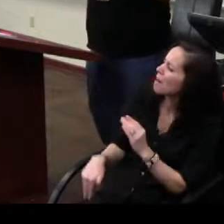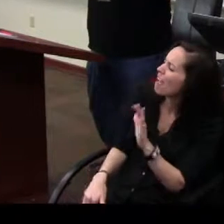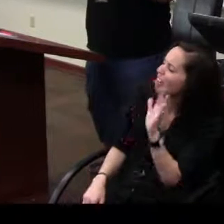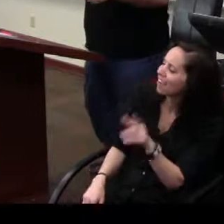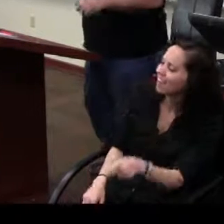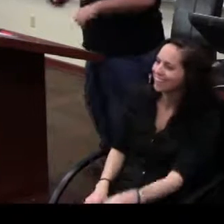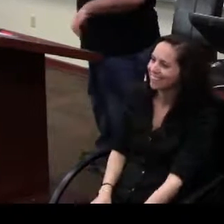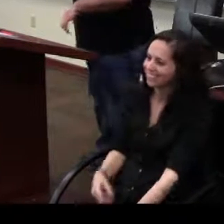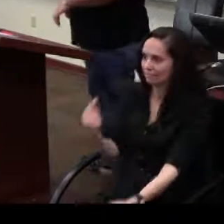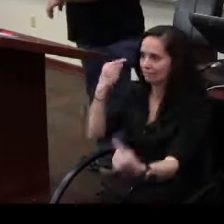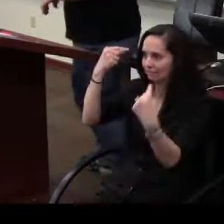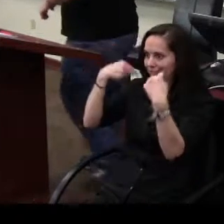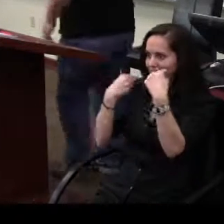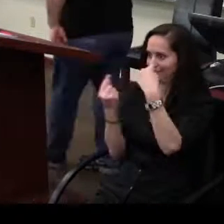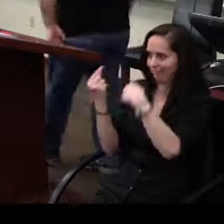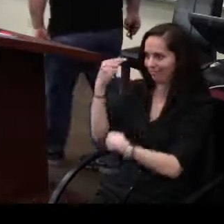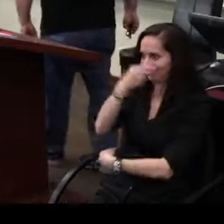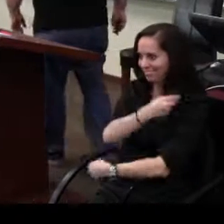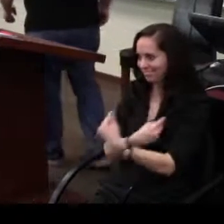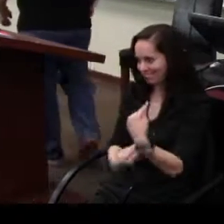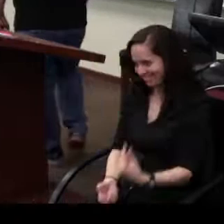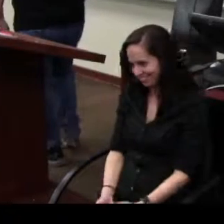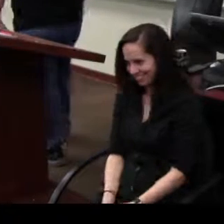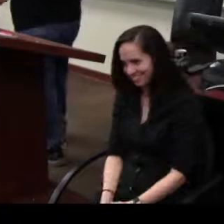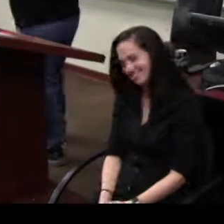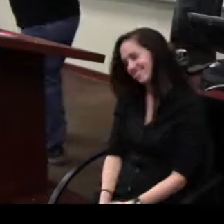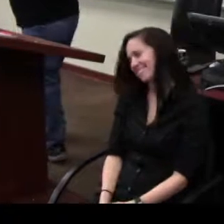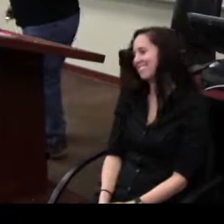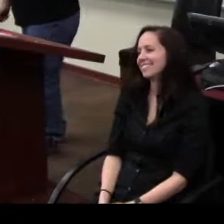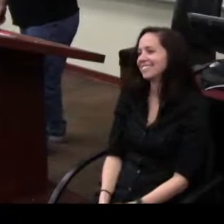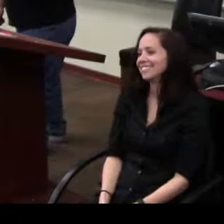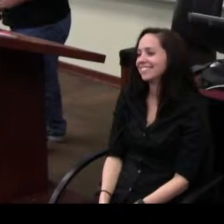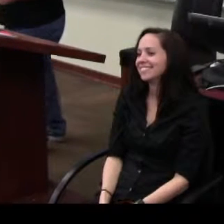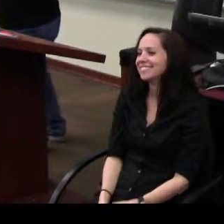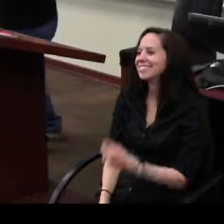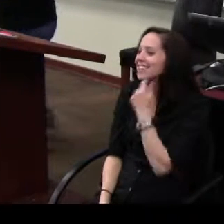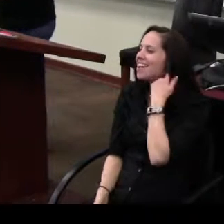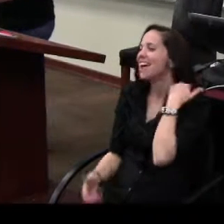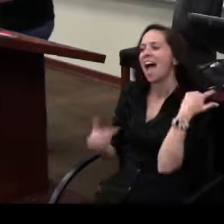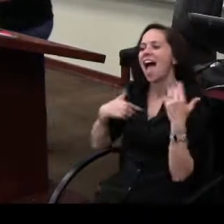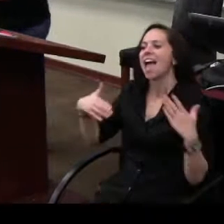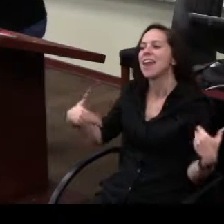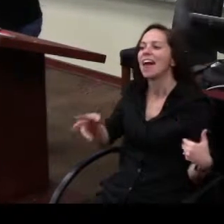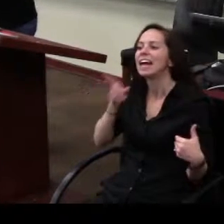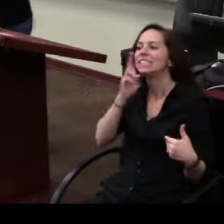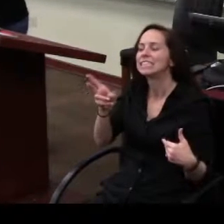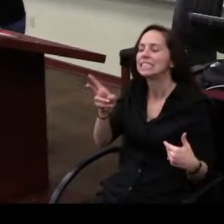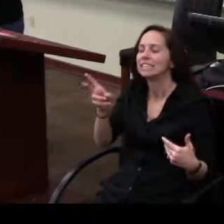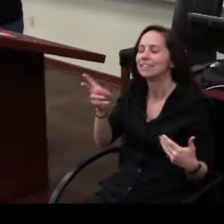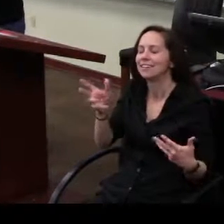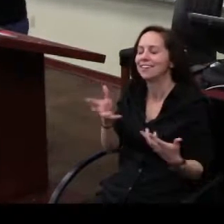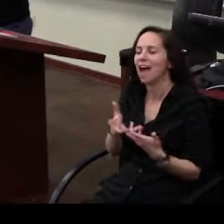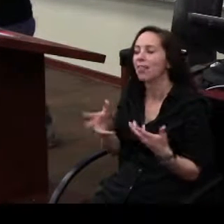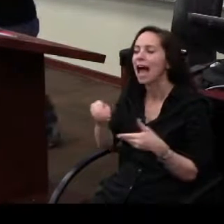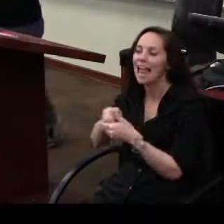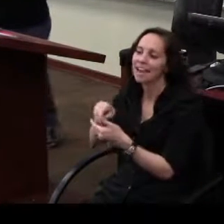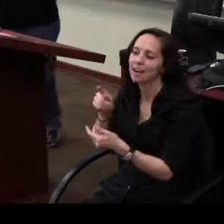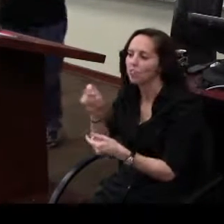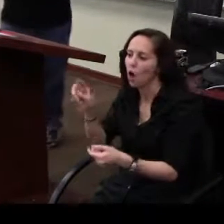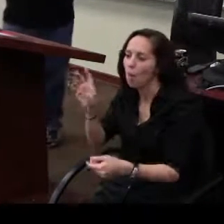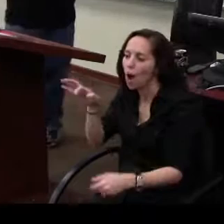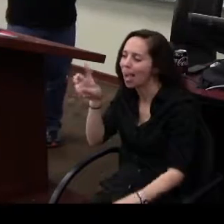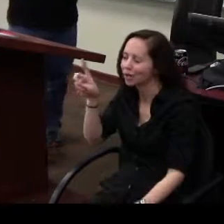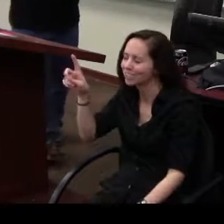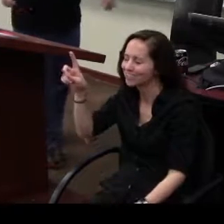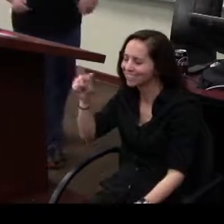Yeah, right. A lot of finger pointing going on, right? I haven't seen this a lot in the wild. I've heard of it a couple times,